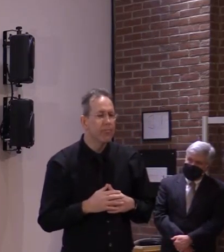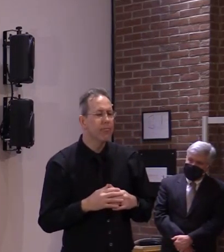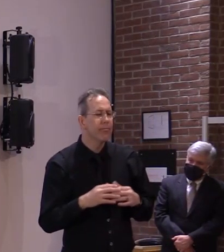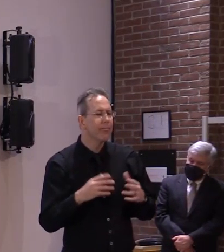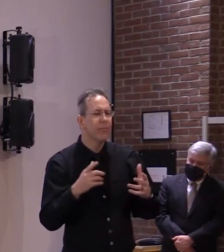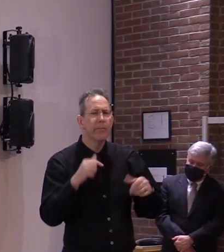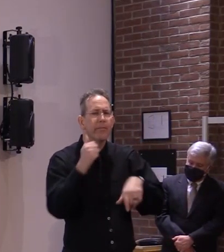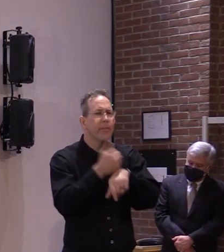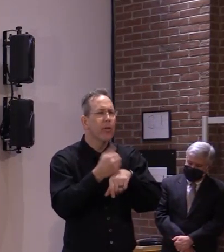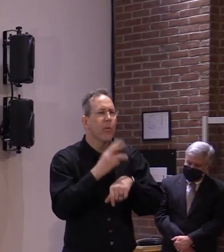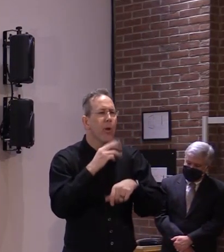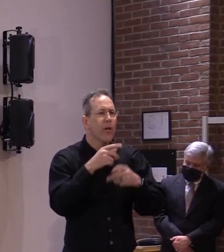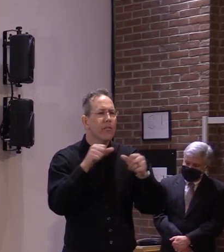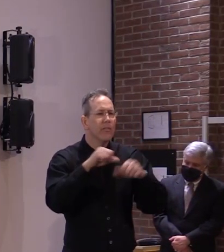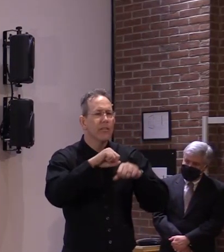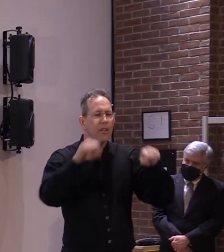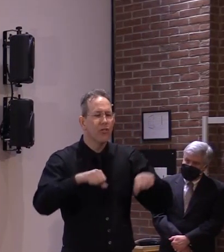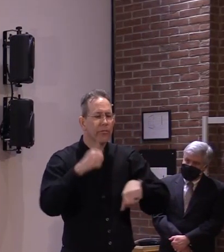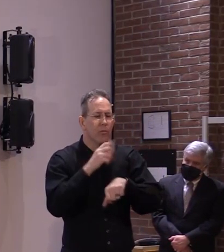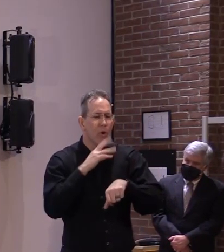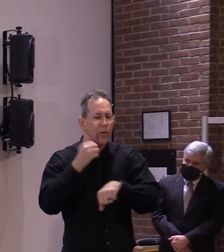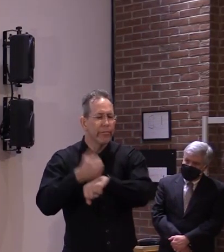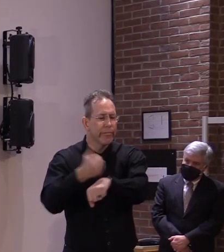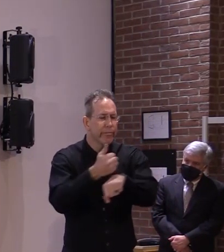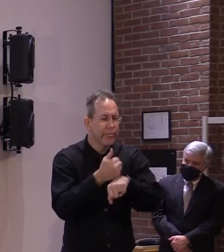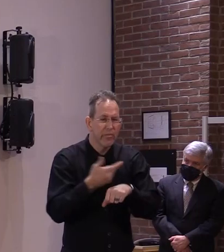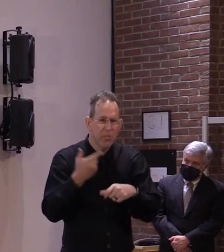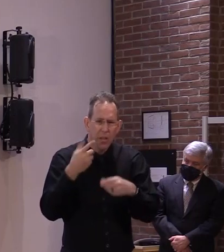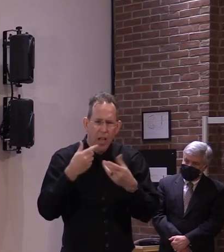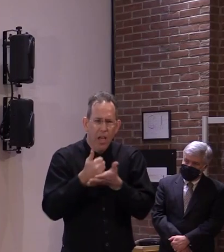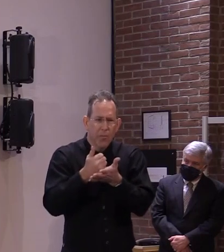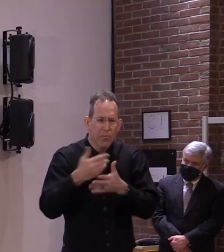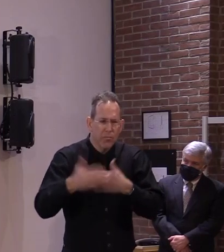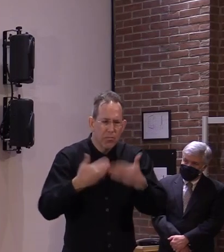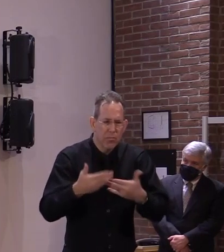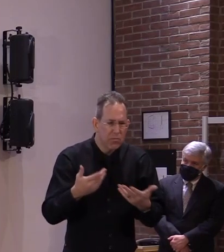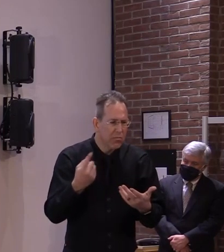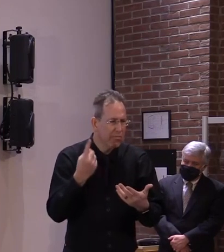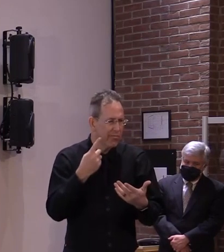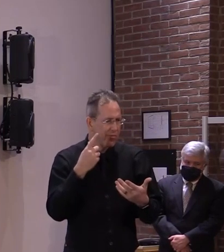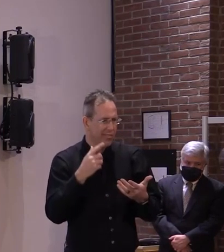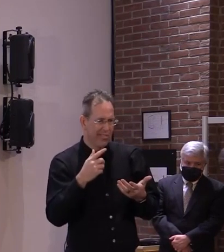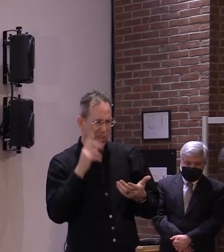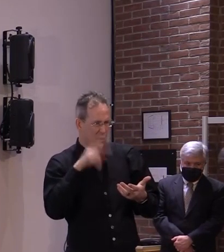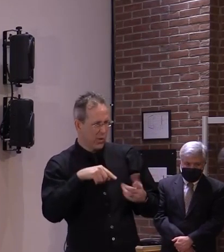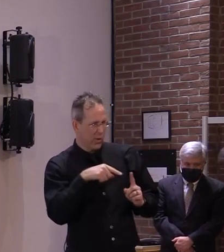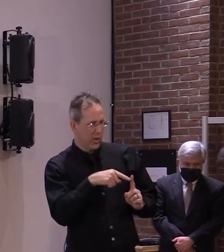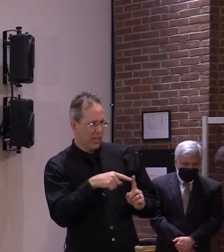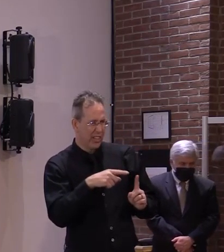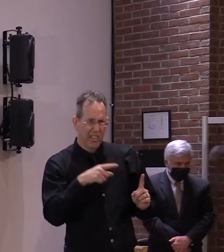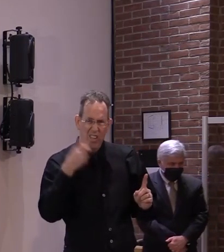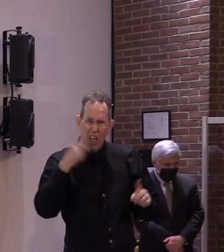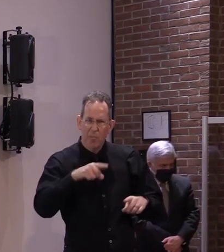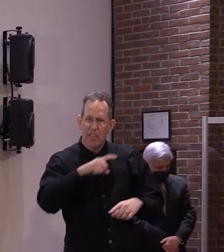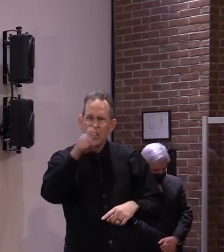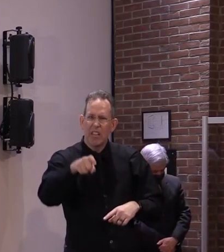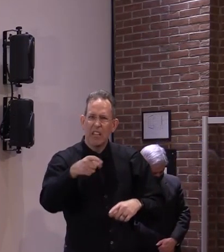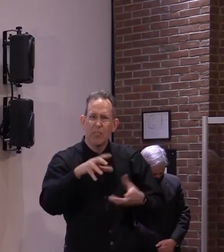grid relies more on wind? You know, I'm concerned about our capacity as we move forward. We're moving forward